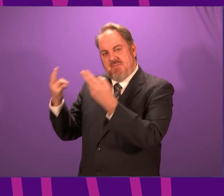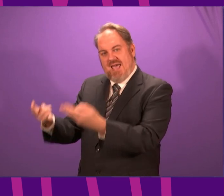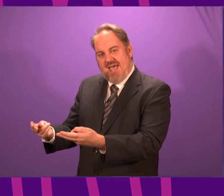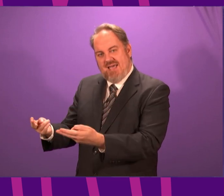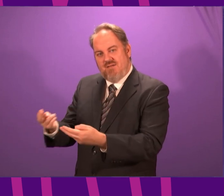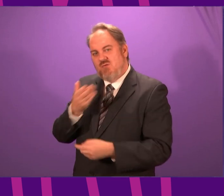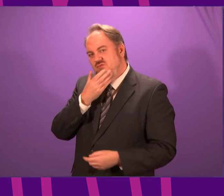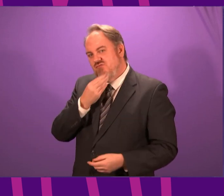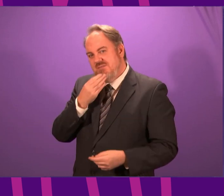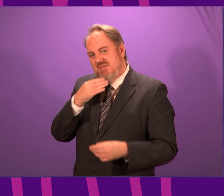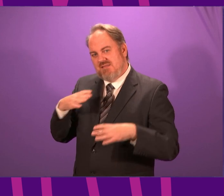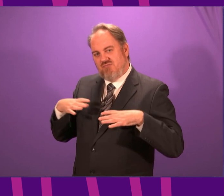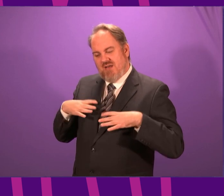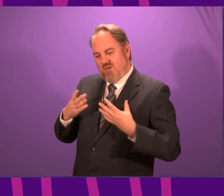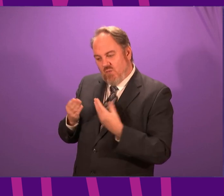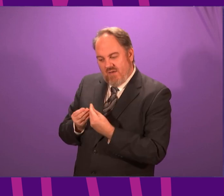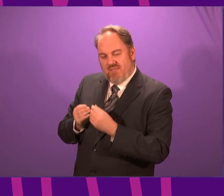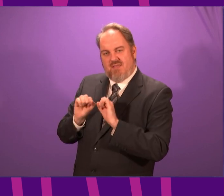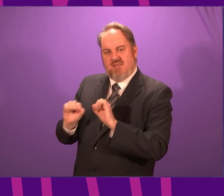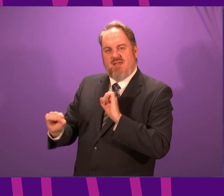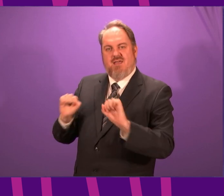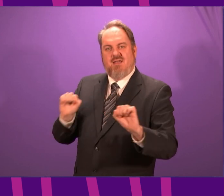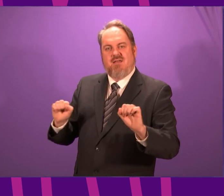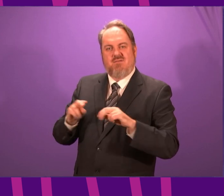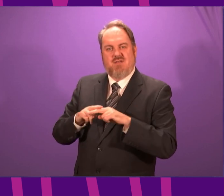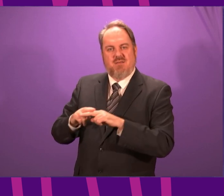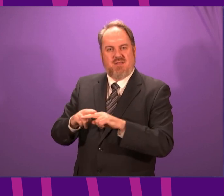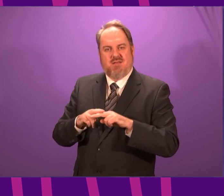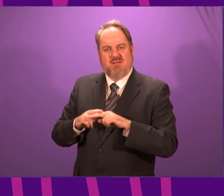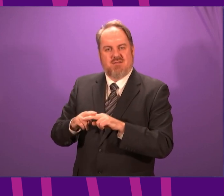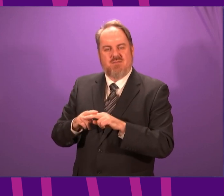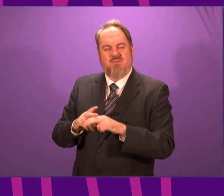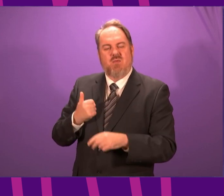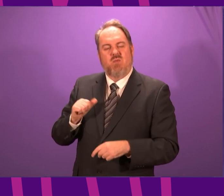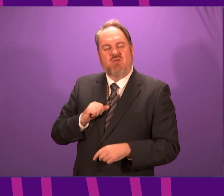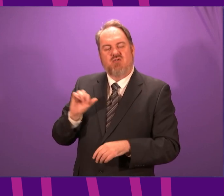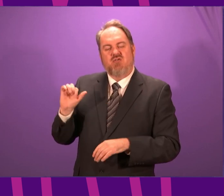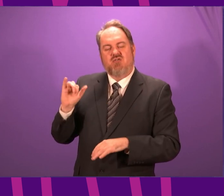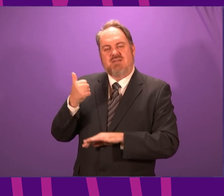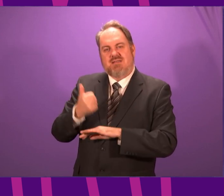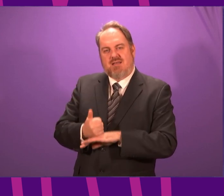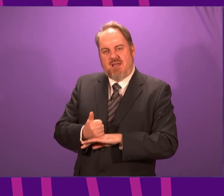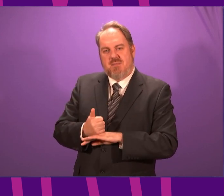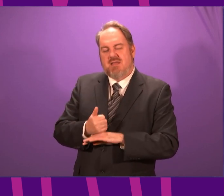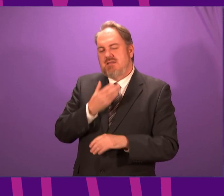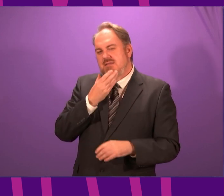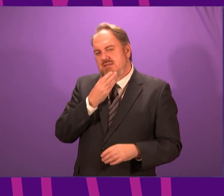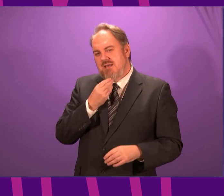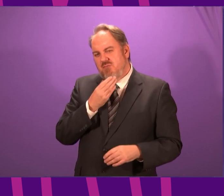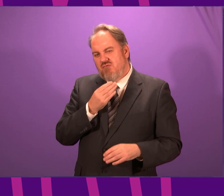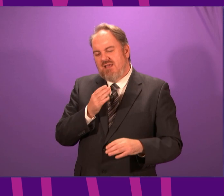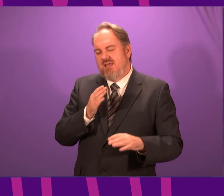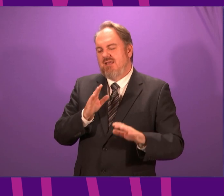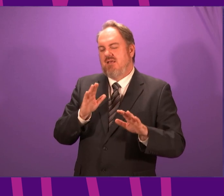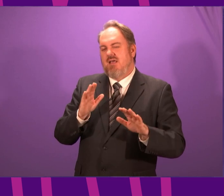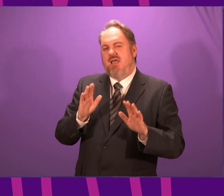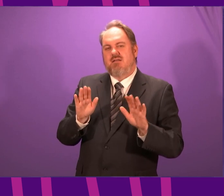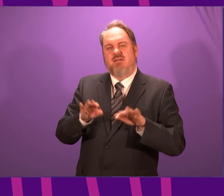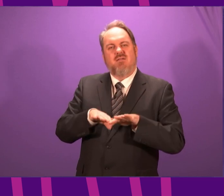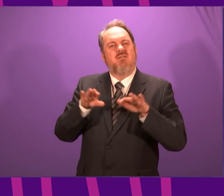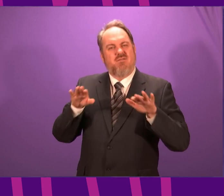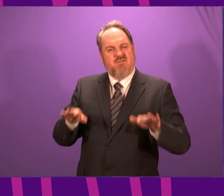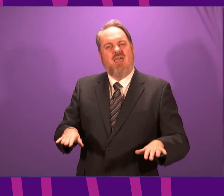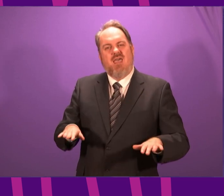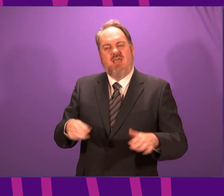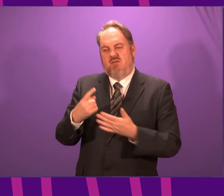not enough, because we need to look at the viability of a plan to allow a temporary and proportionate moderation of household restrictions, which will lift the